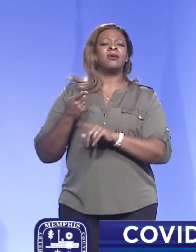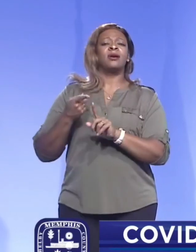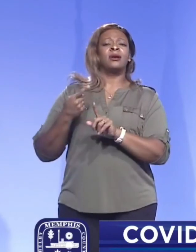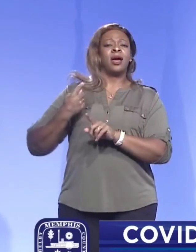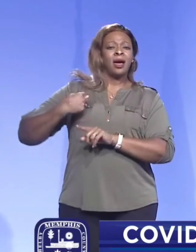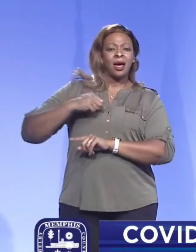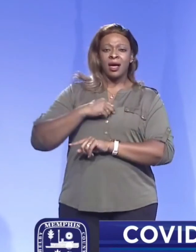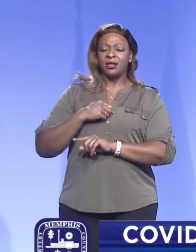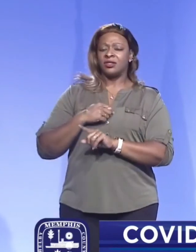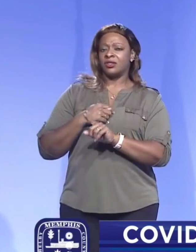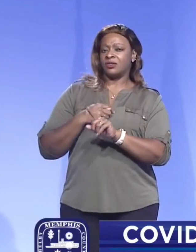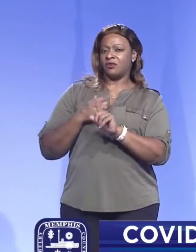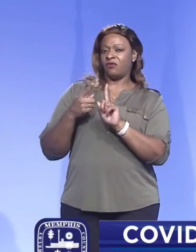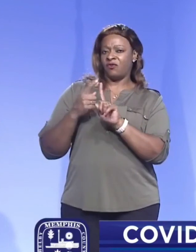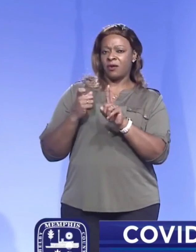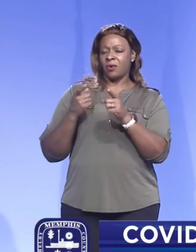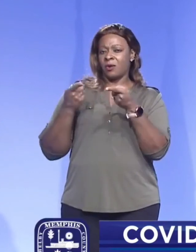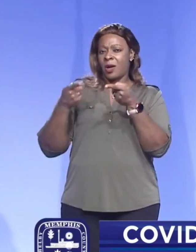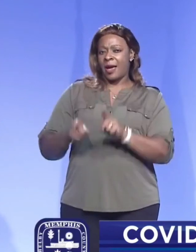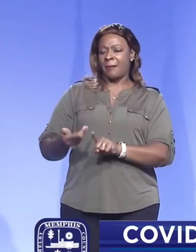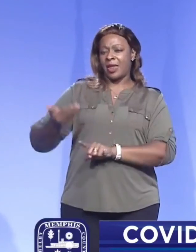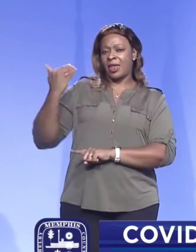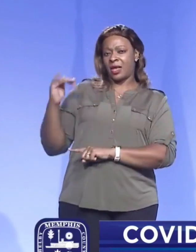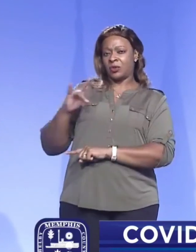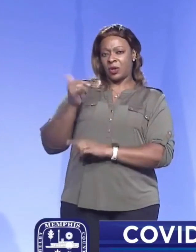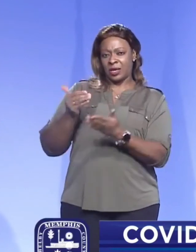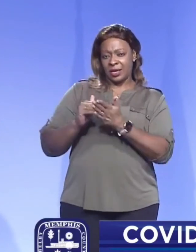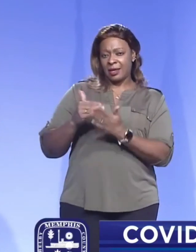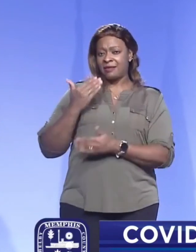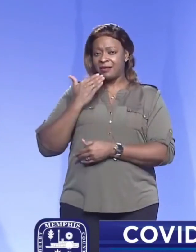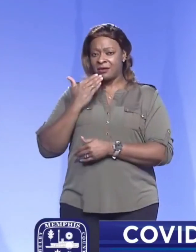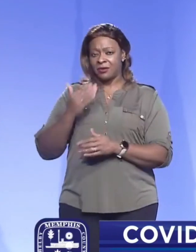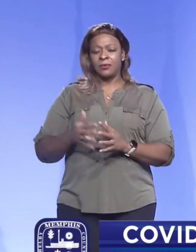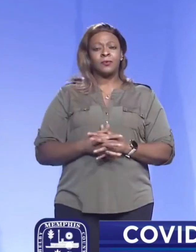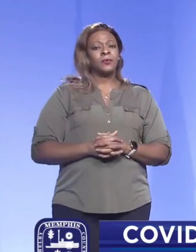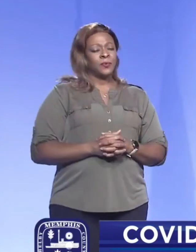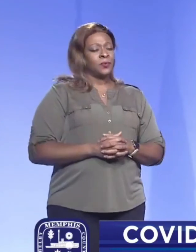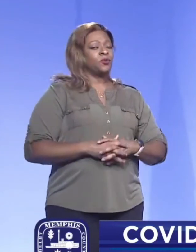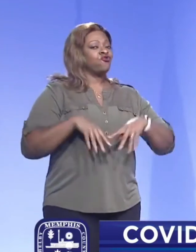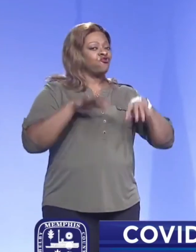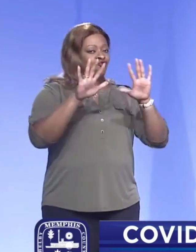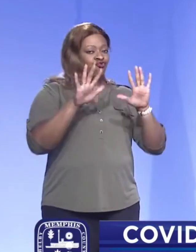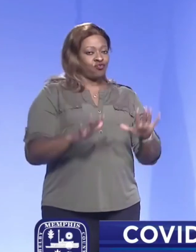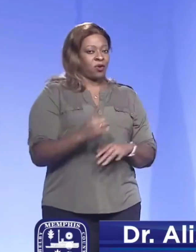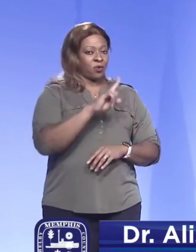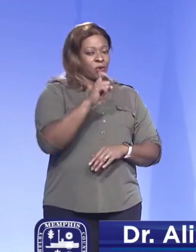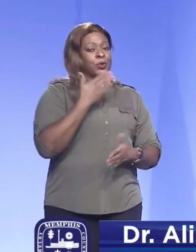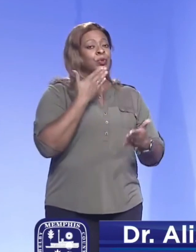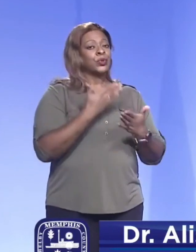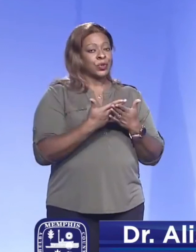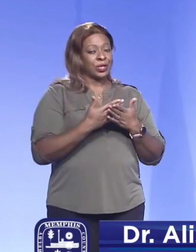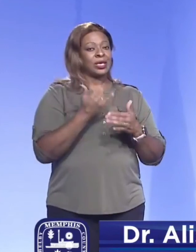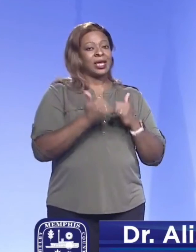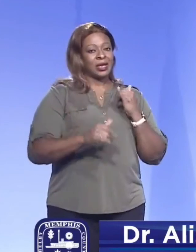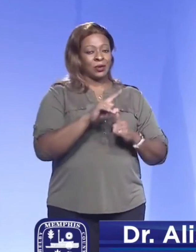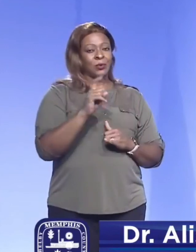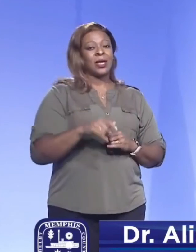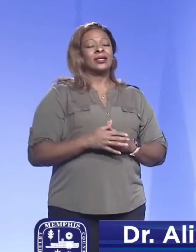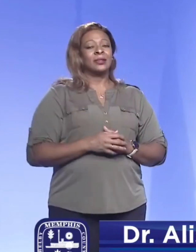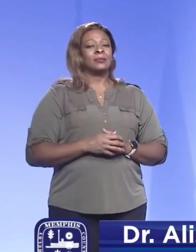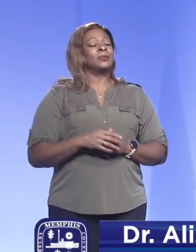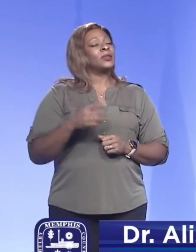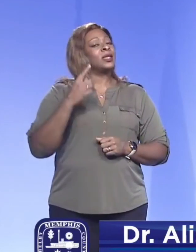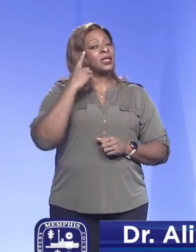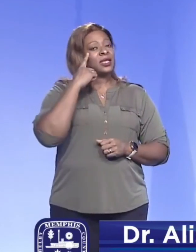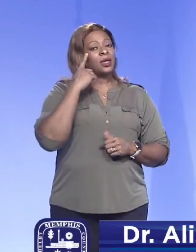getting to what occurred here in July again? Thank you. That's a great question. It's a good ending question. I think